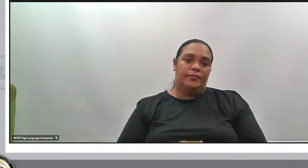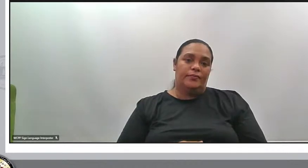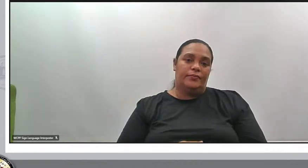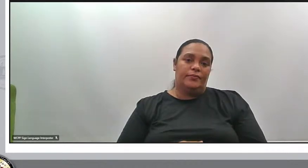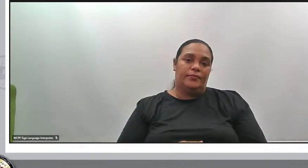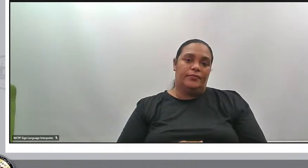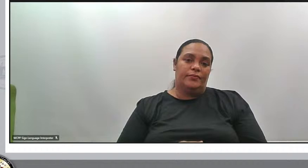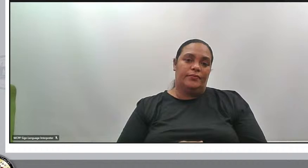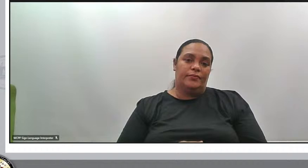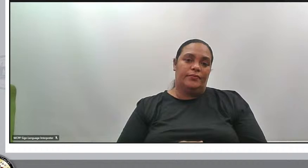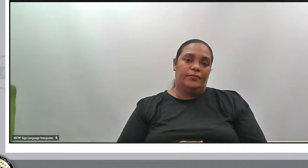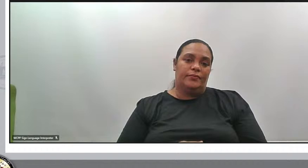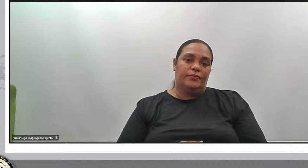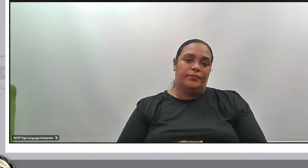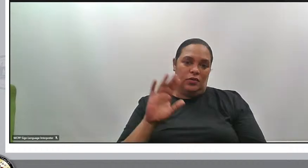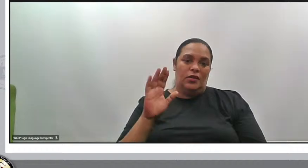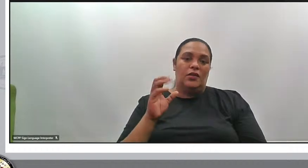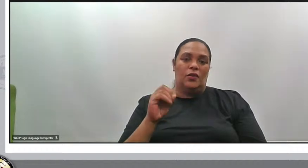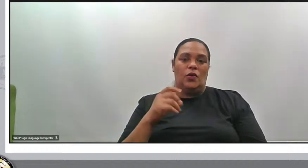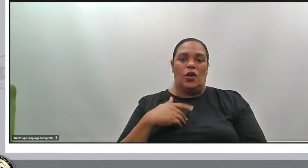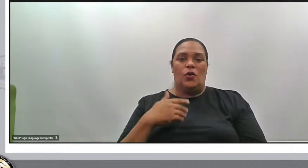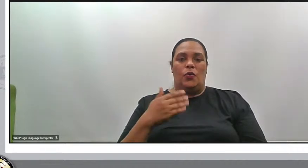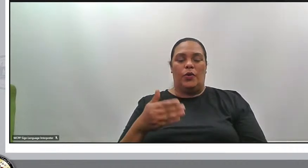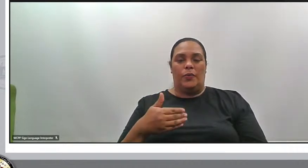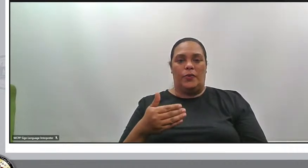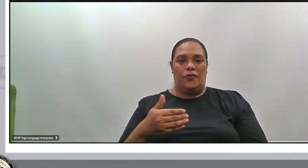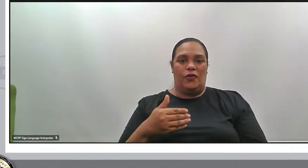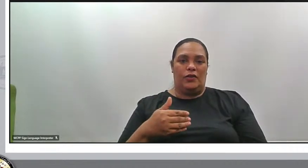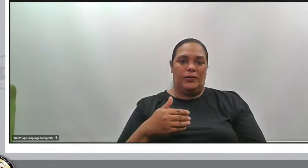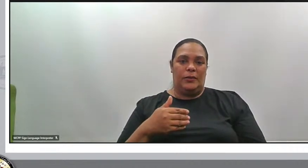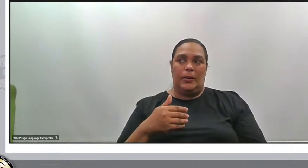It seems to be an old hand. All right, let's move on.